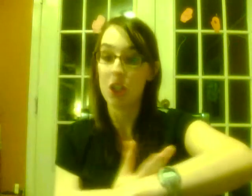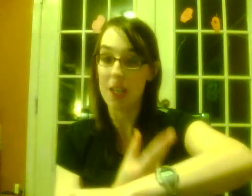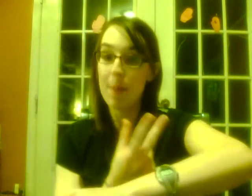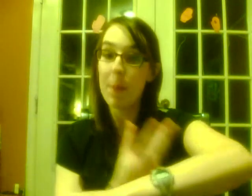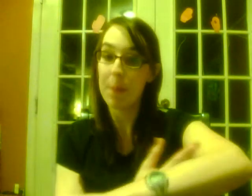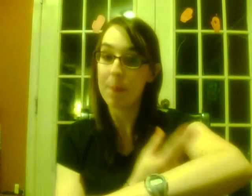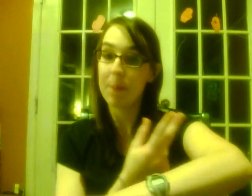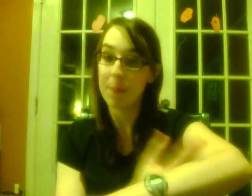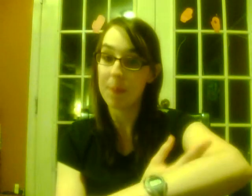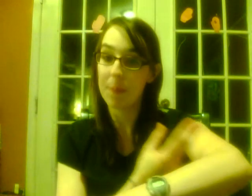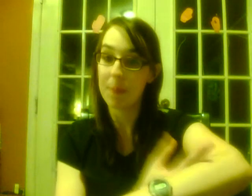sheep,